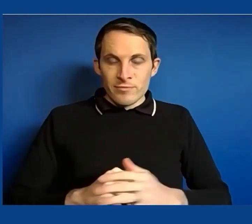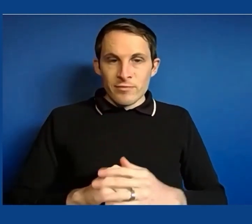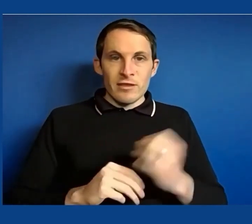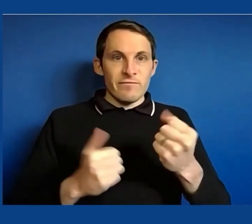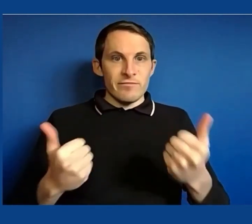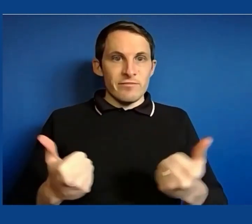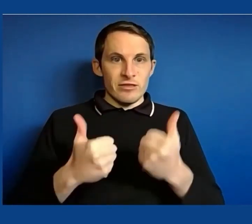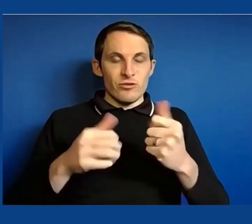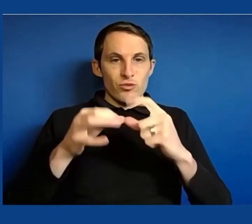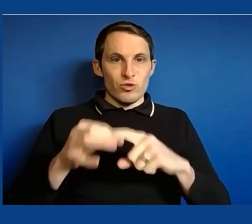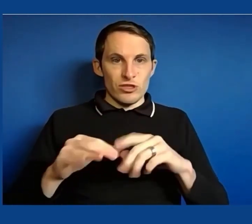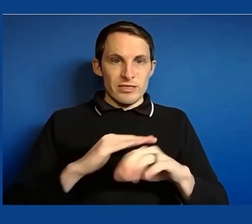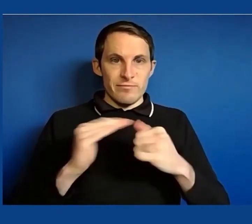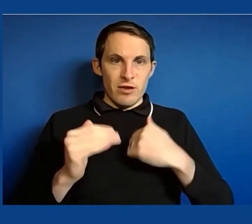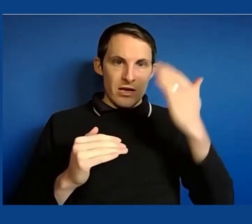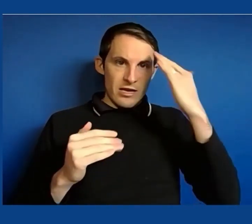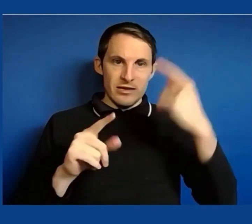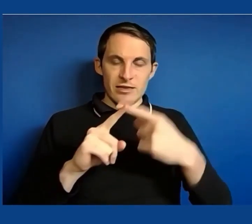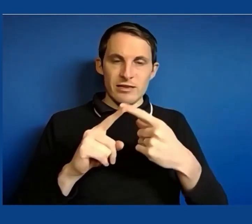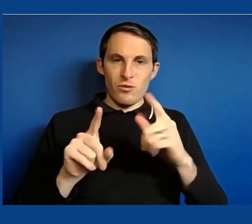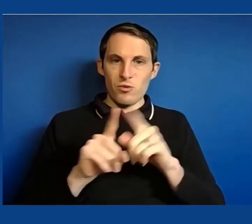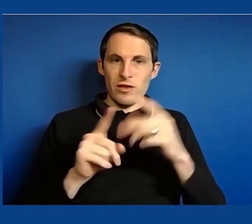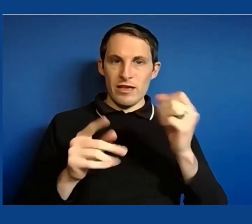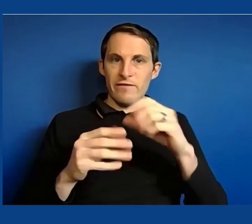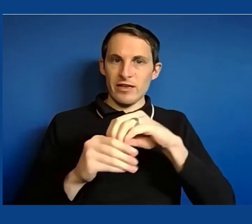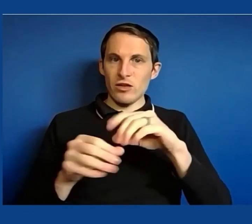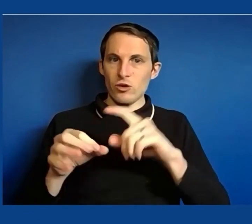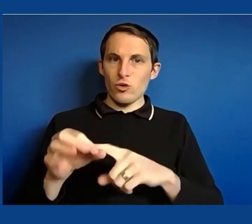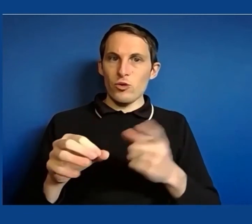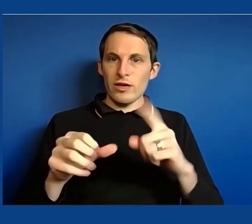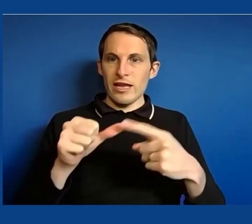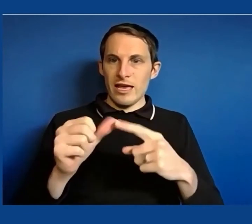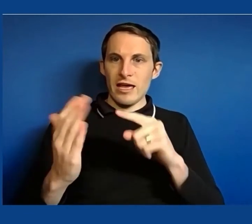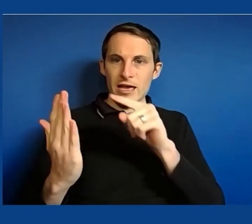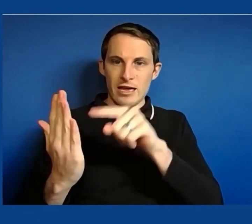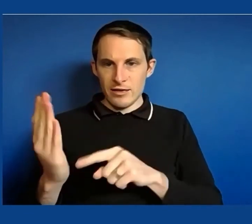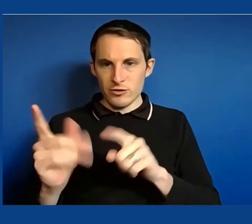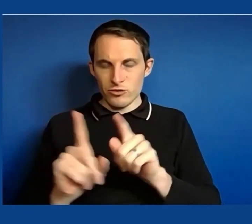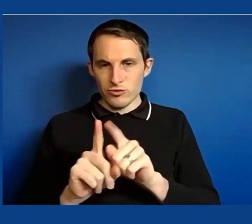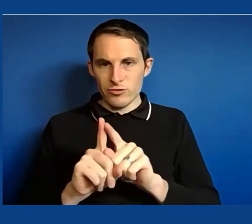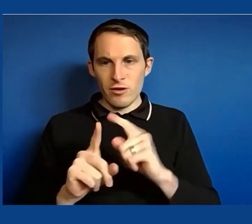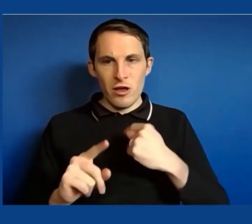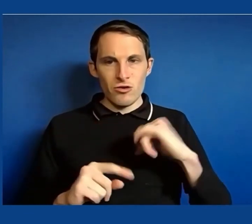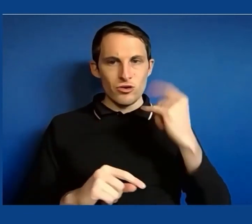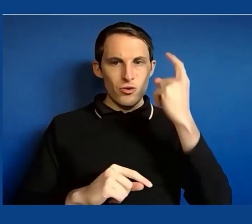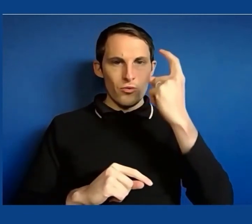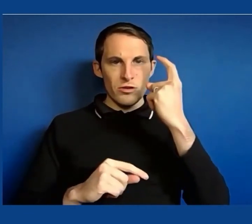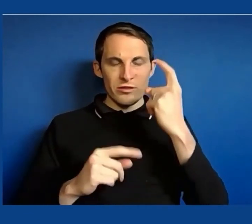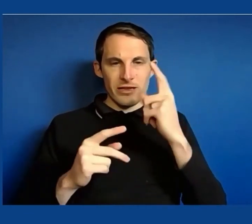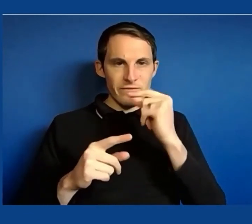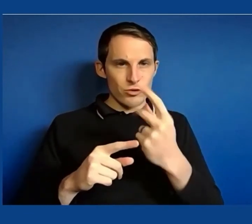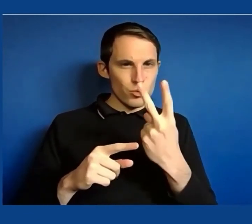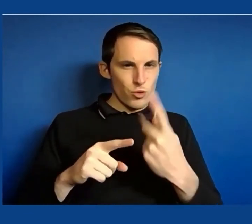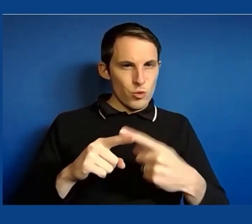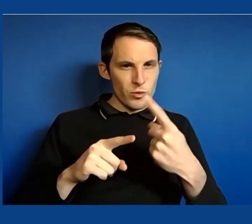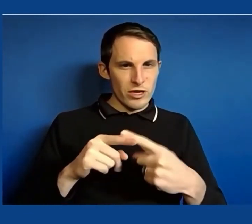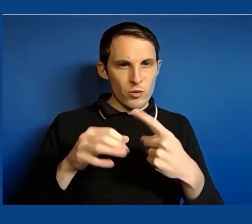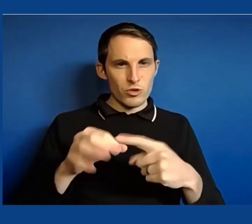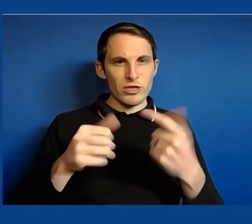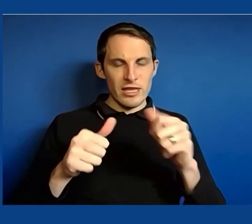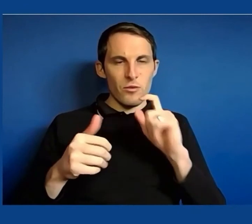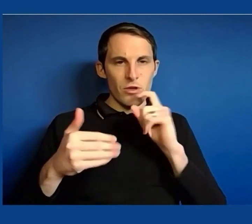questions in my head and a few on the Q&A. Just if you could quickly, we'll do 2 quick ones and then we'll call